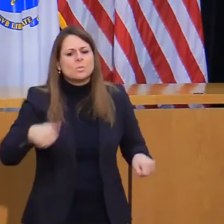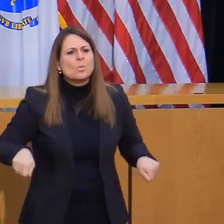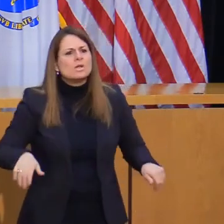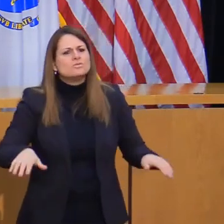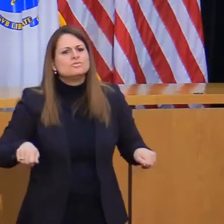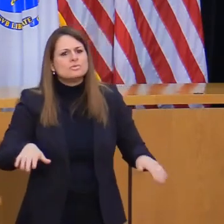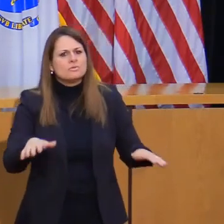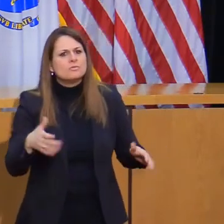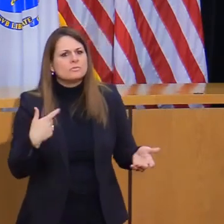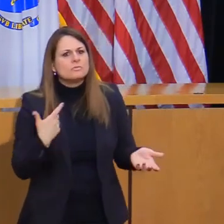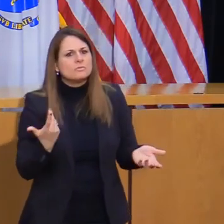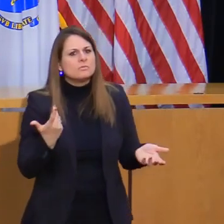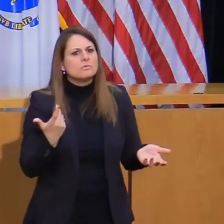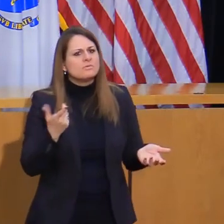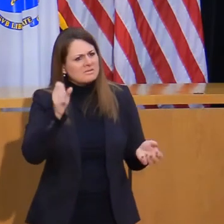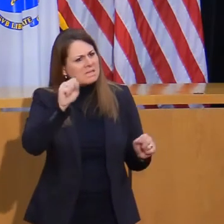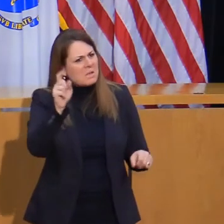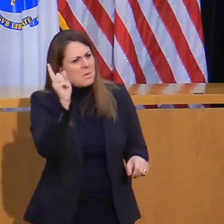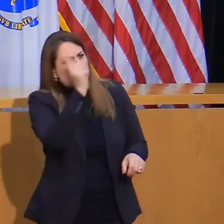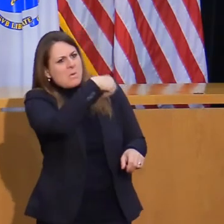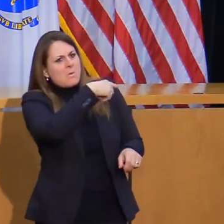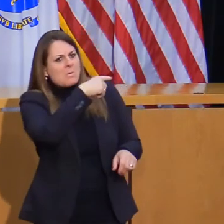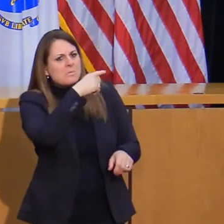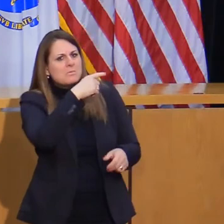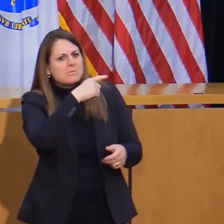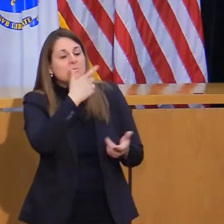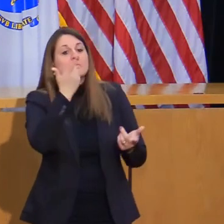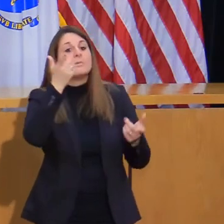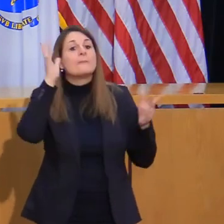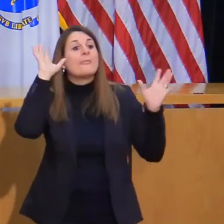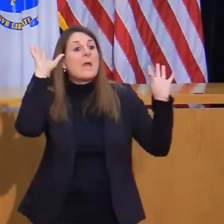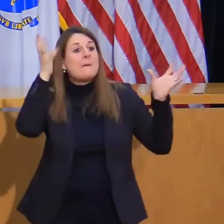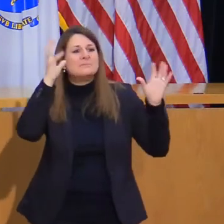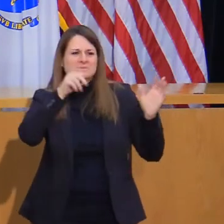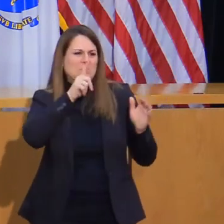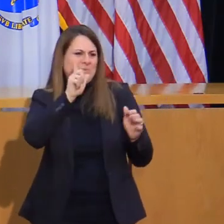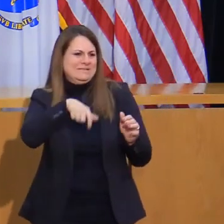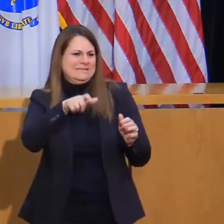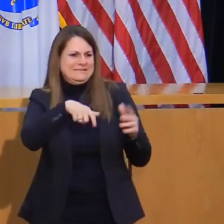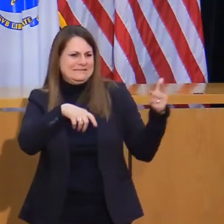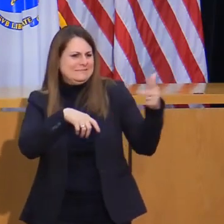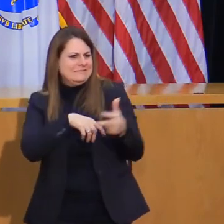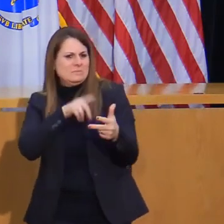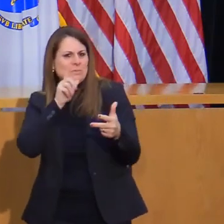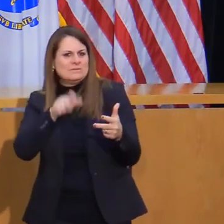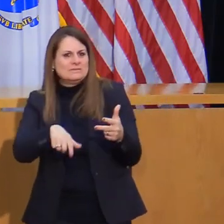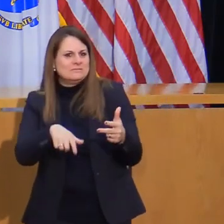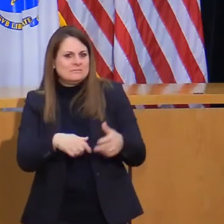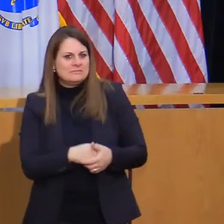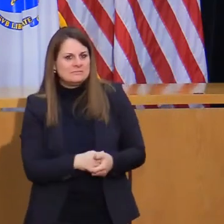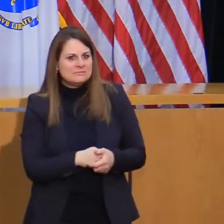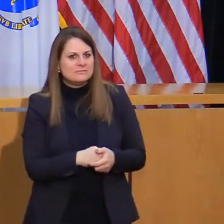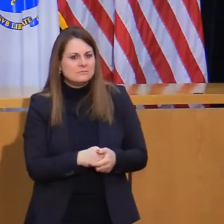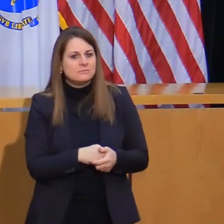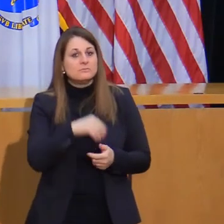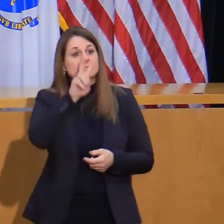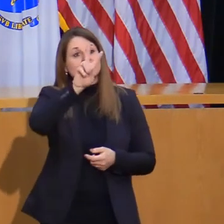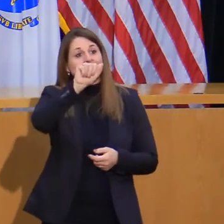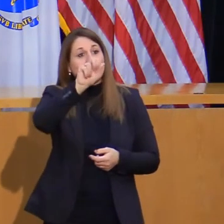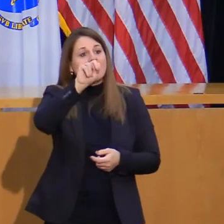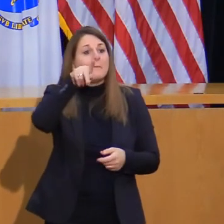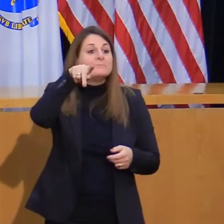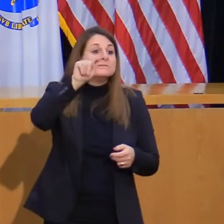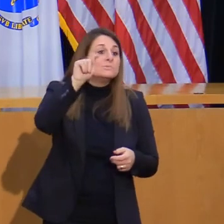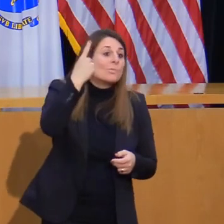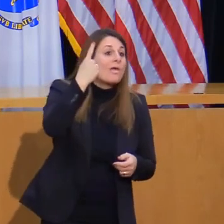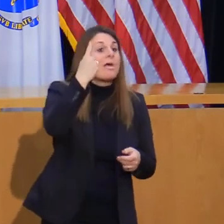assist or an ambulance to get to your medical appointments, we will then help figure out how to get you to get vaccinated. So it is meant to be as barrier-free as